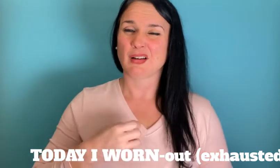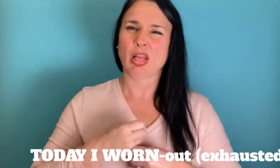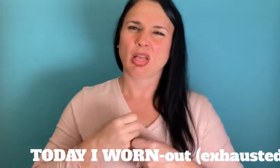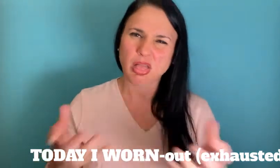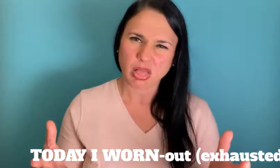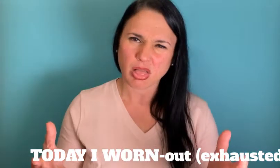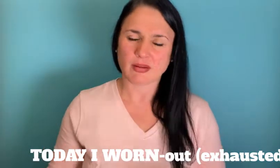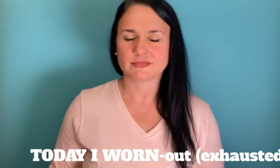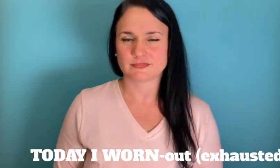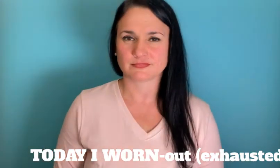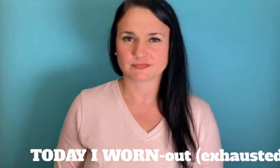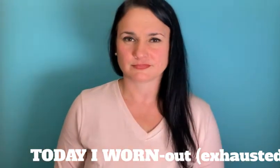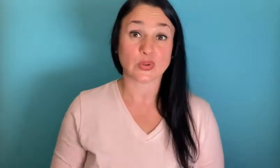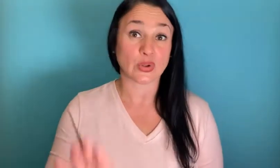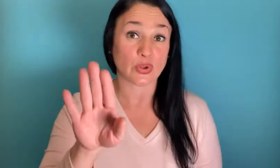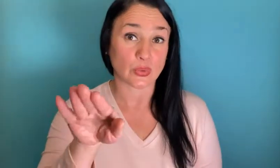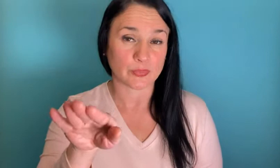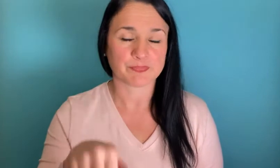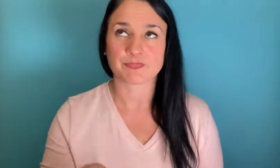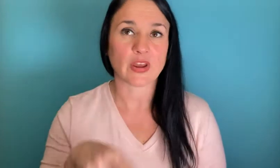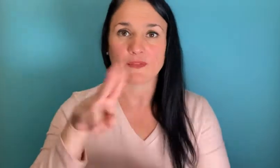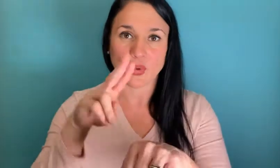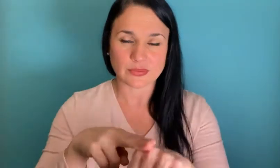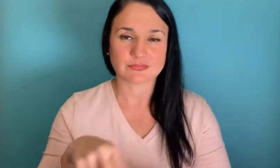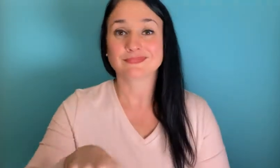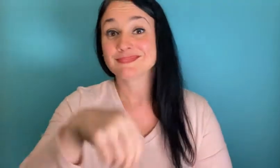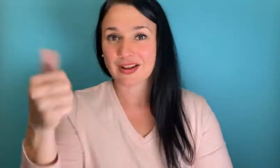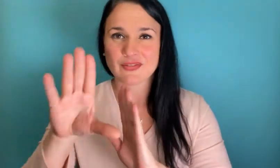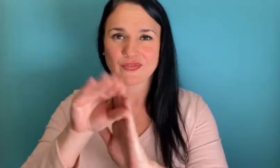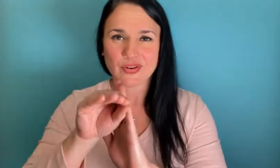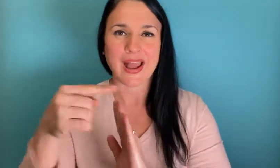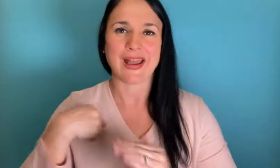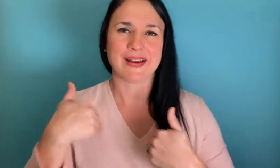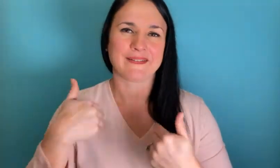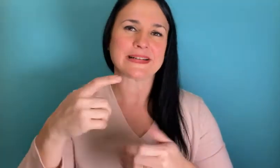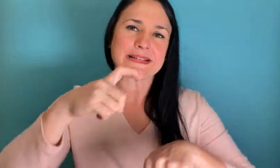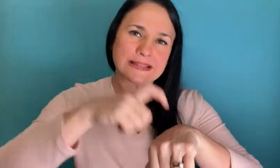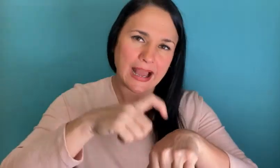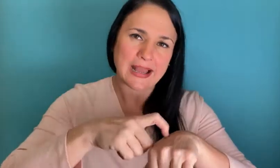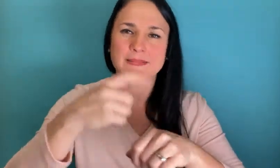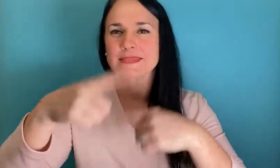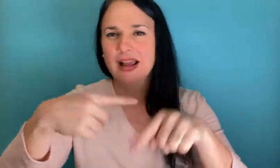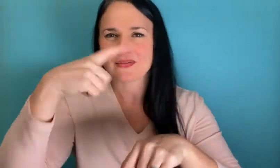Today, I'm worn out. Oh, of course, there is another video